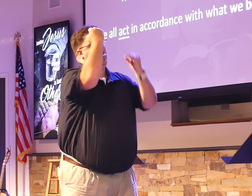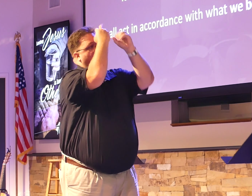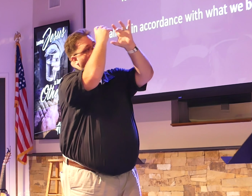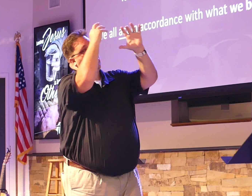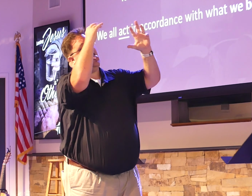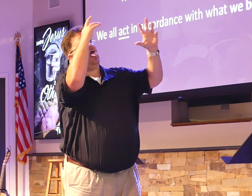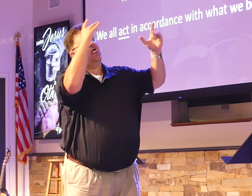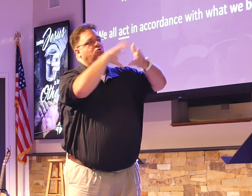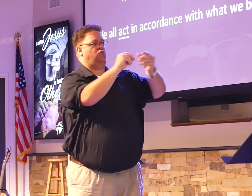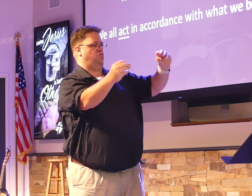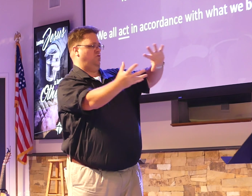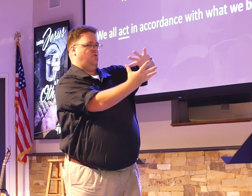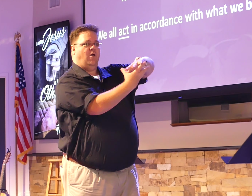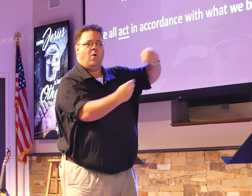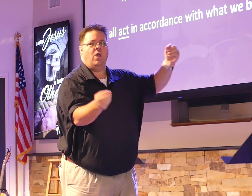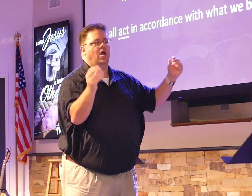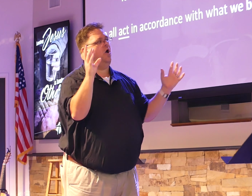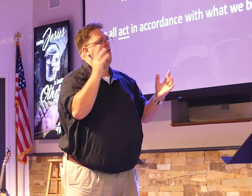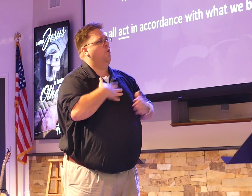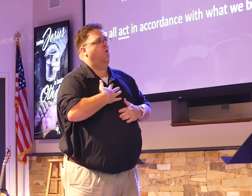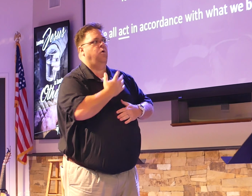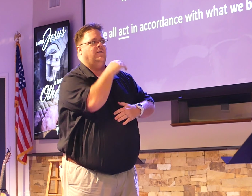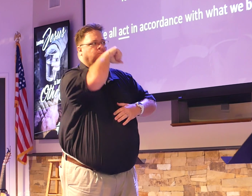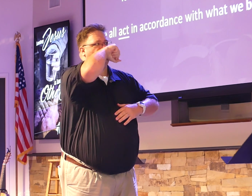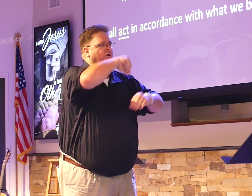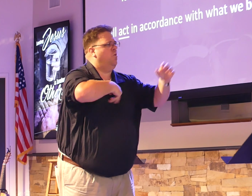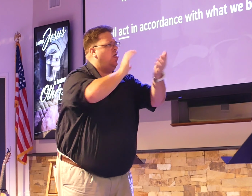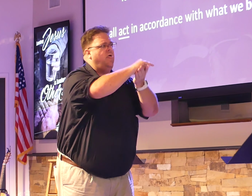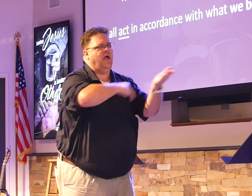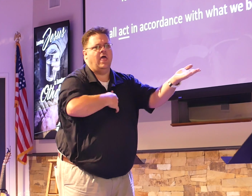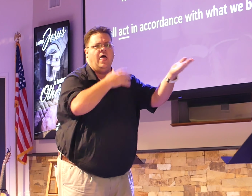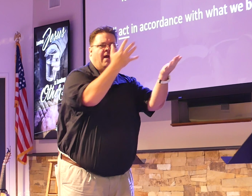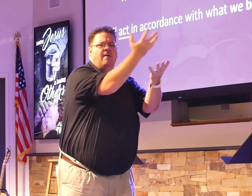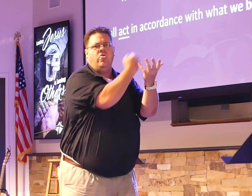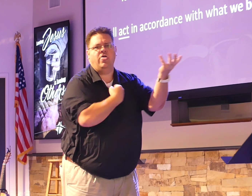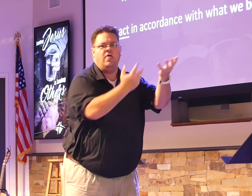you know, stories they've heard, philosophy they've heard. They're going to be turned unto fables.